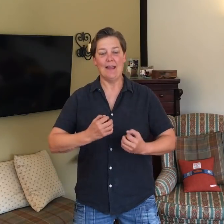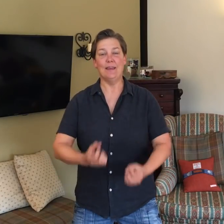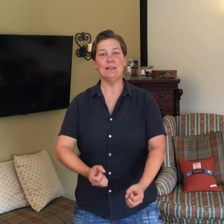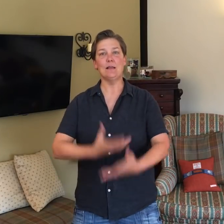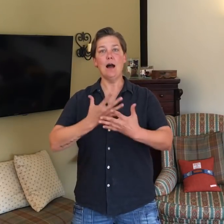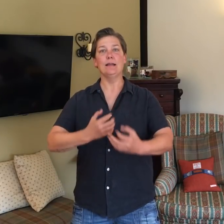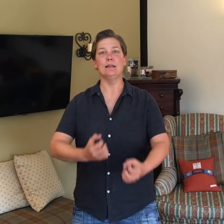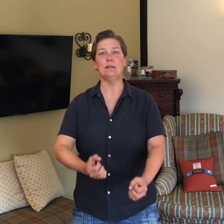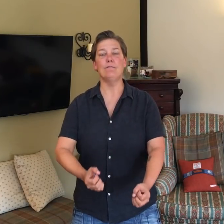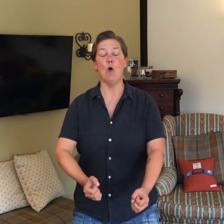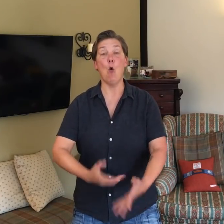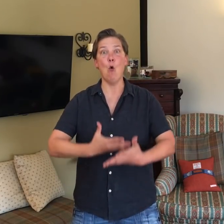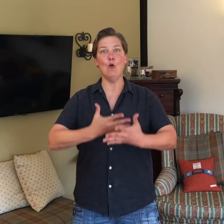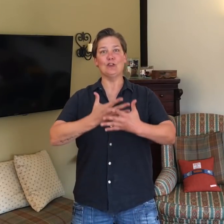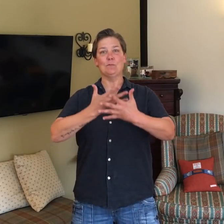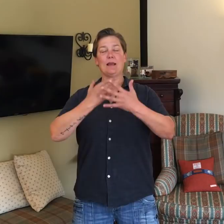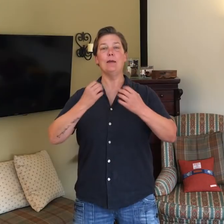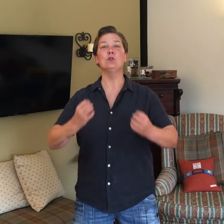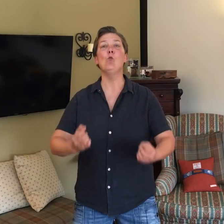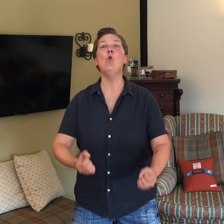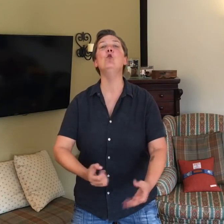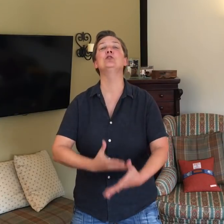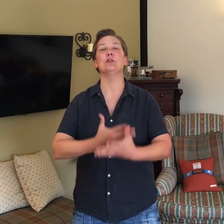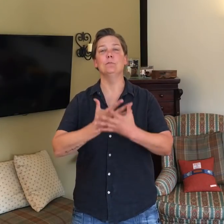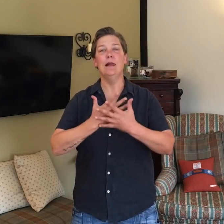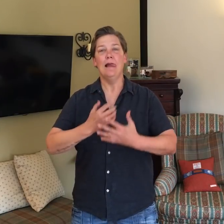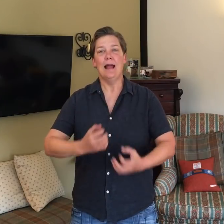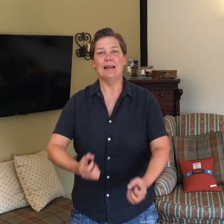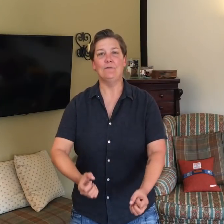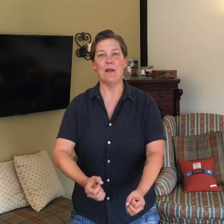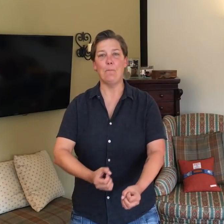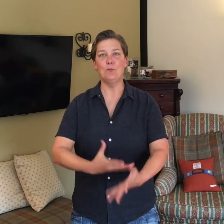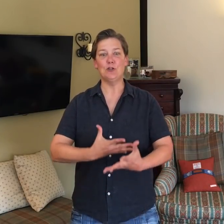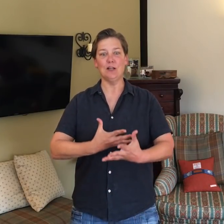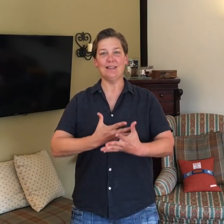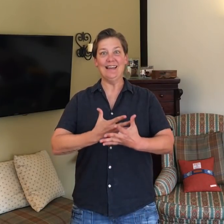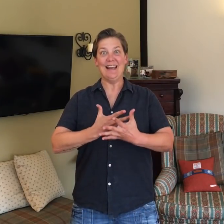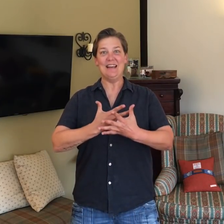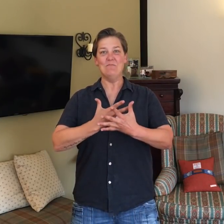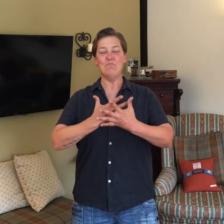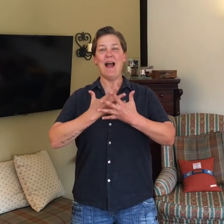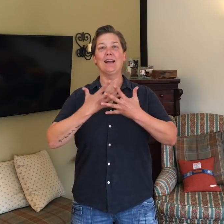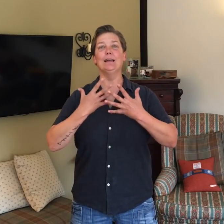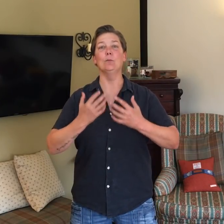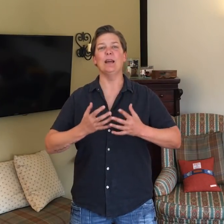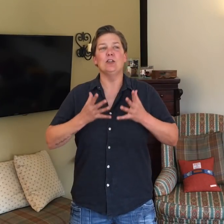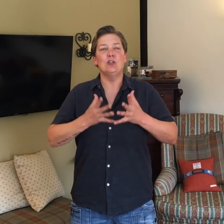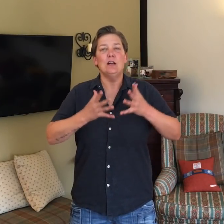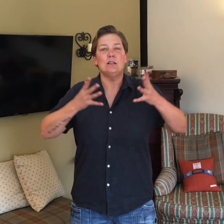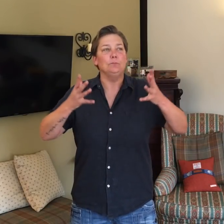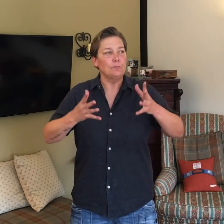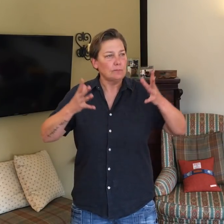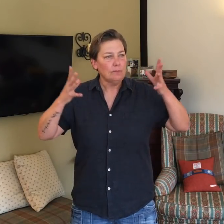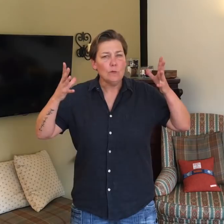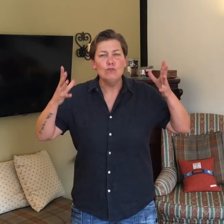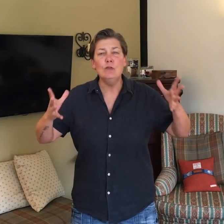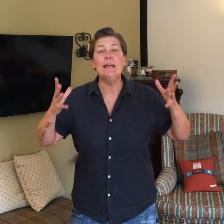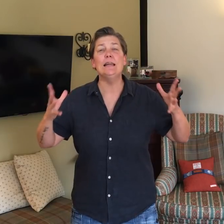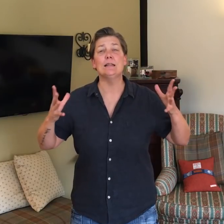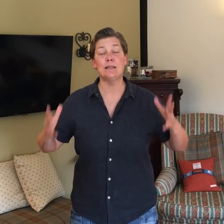this sign for awesome came towards them, and if they just lean back a little bit, it just really